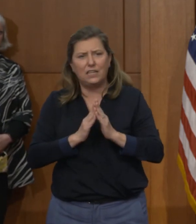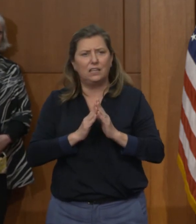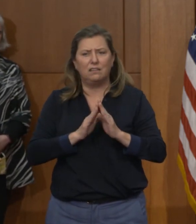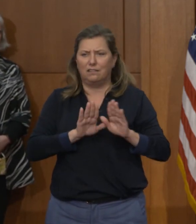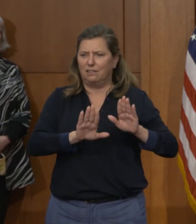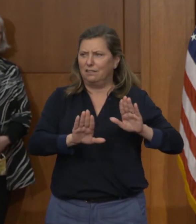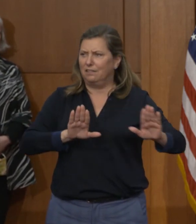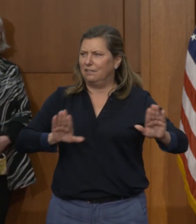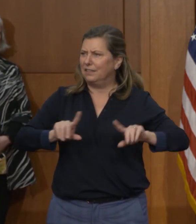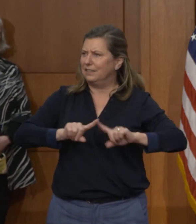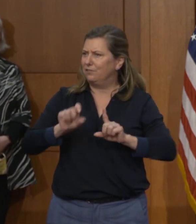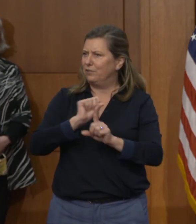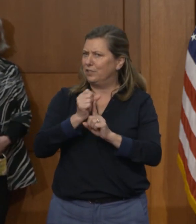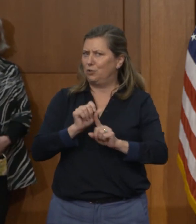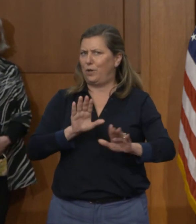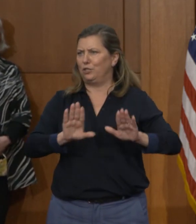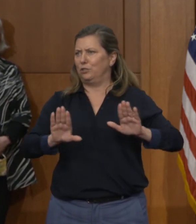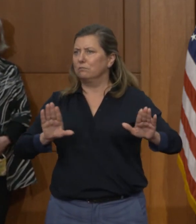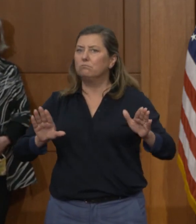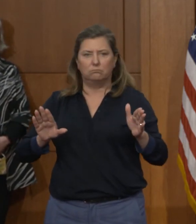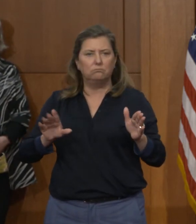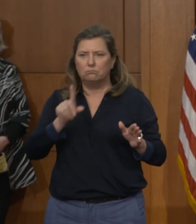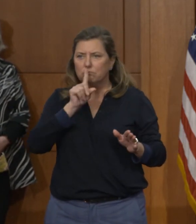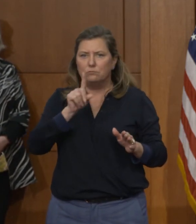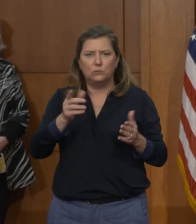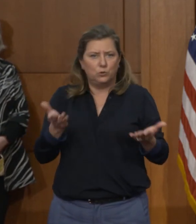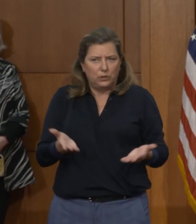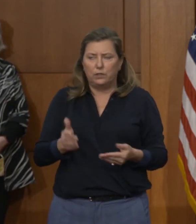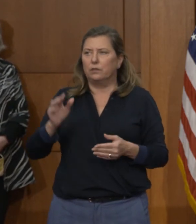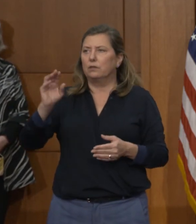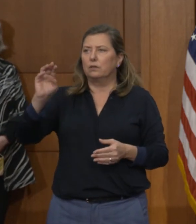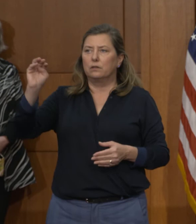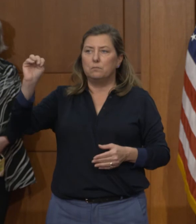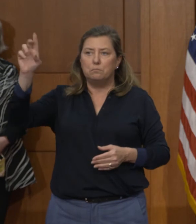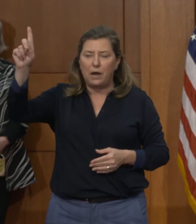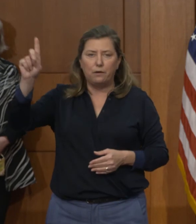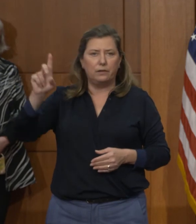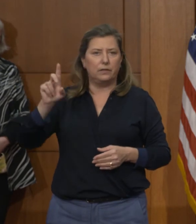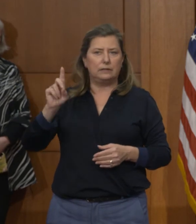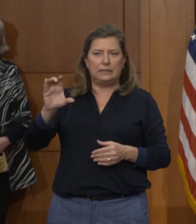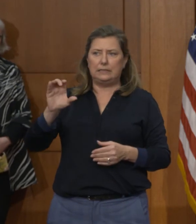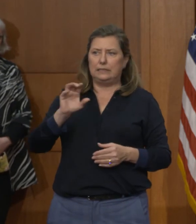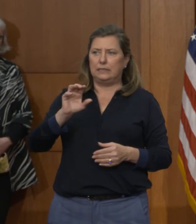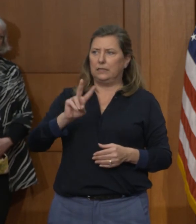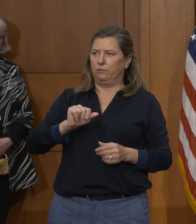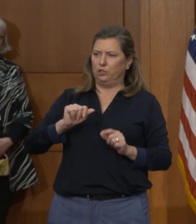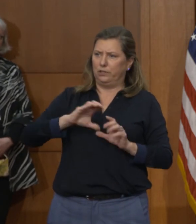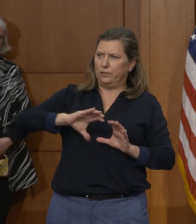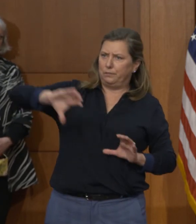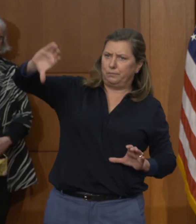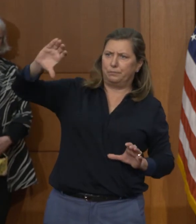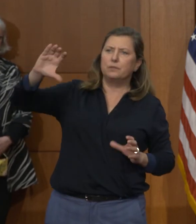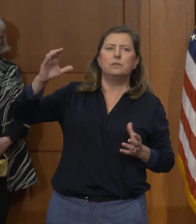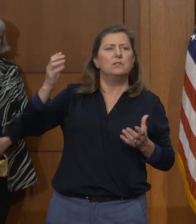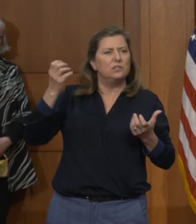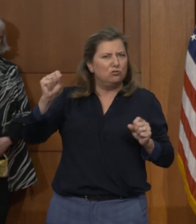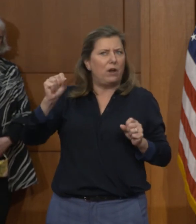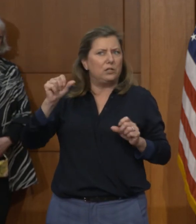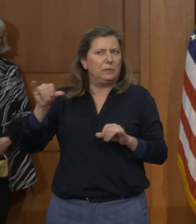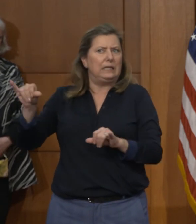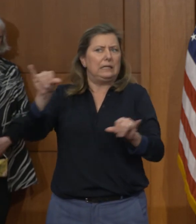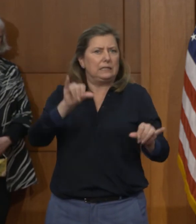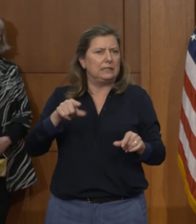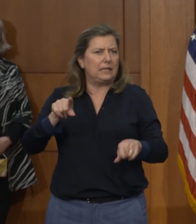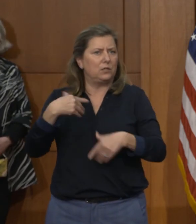different situation, and that's certainly the case between Maryland, Virginia, and Washington. But as best we can, we're going to try to be consistent as we move